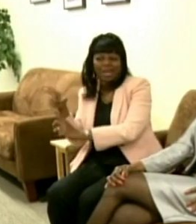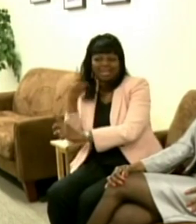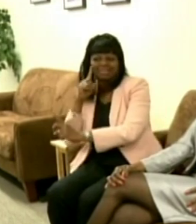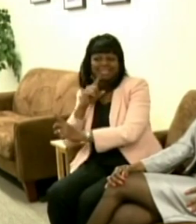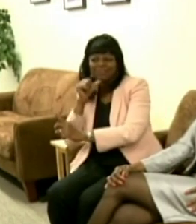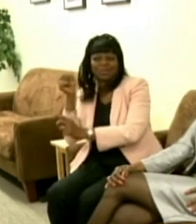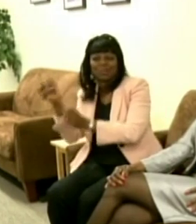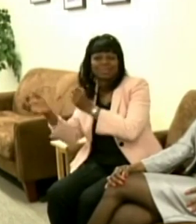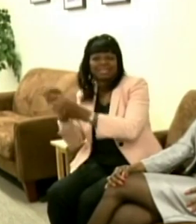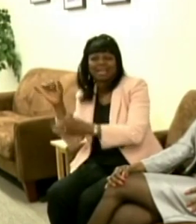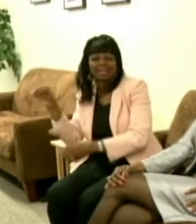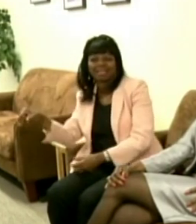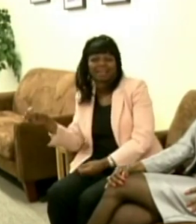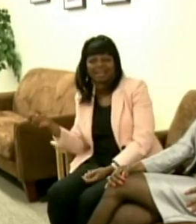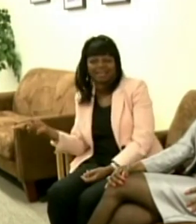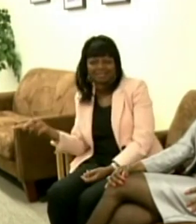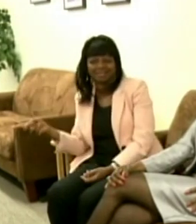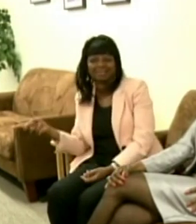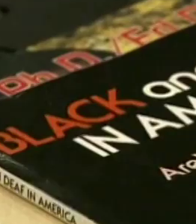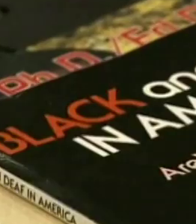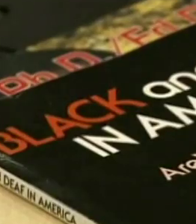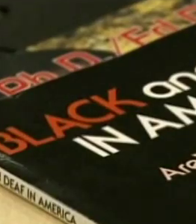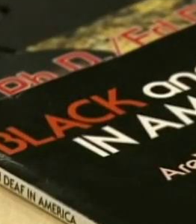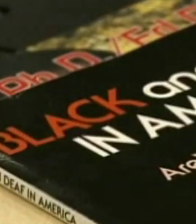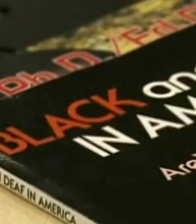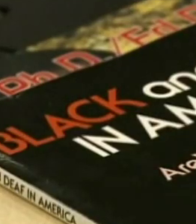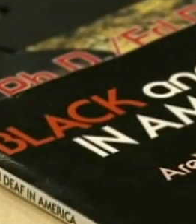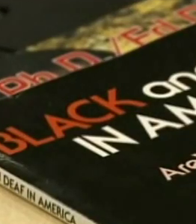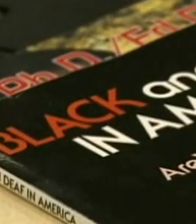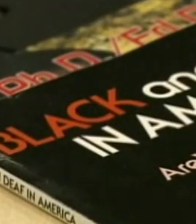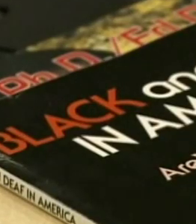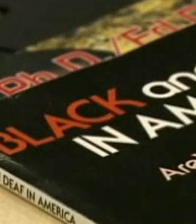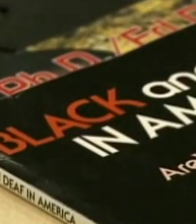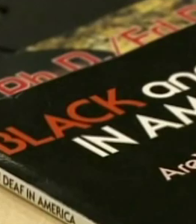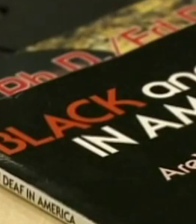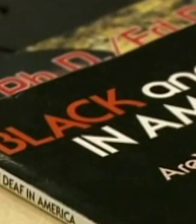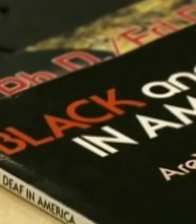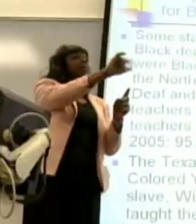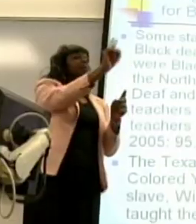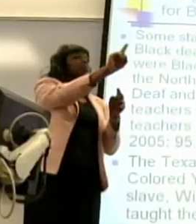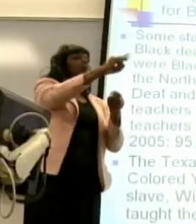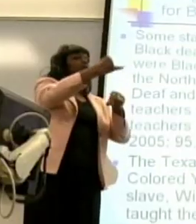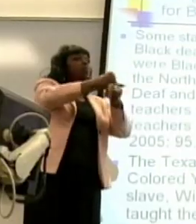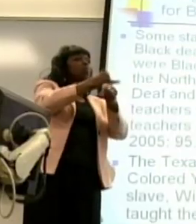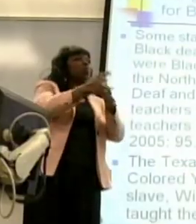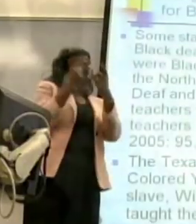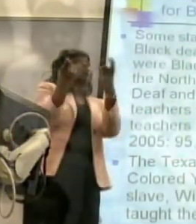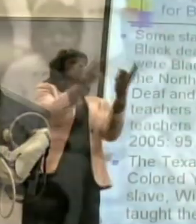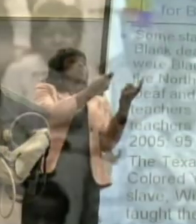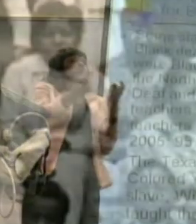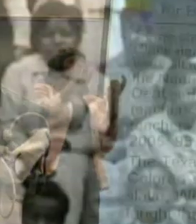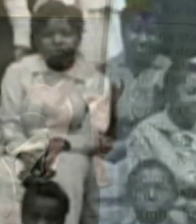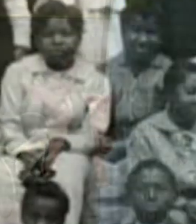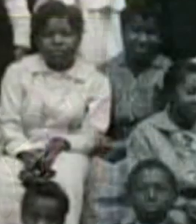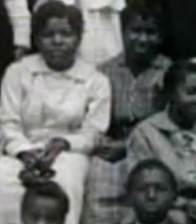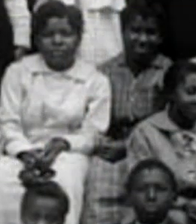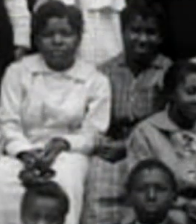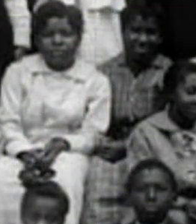find that in the white deaf community. There's now an effort to preserve black deaf history in part because of Carolyn's research. I think black